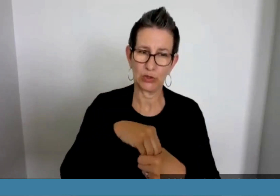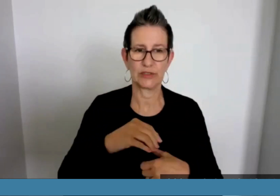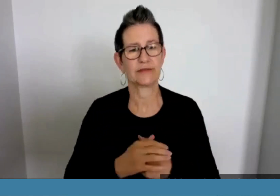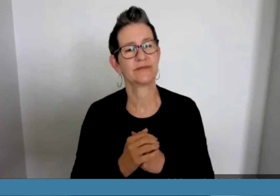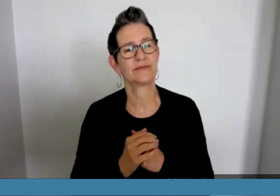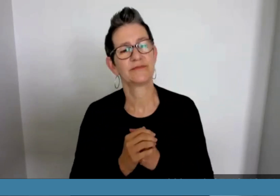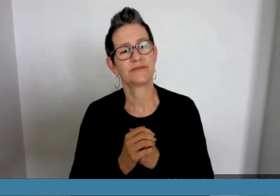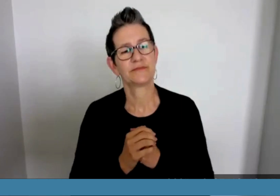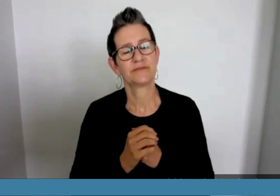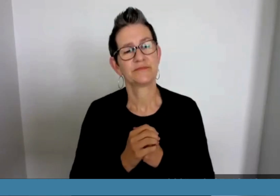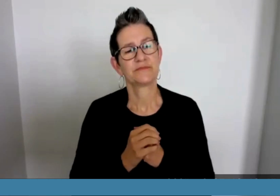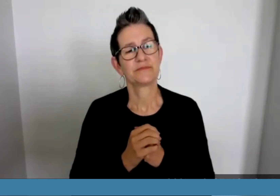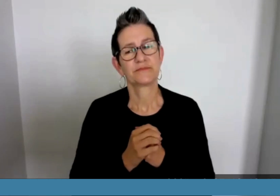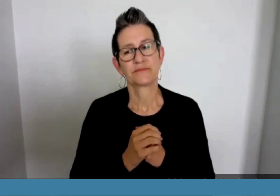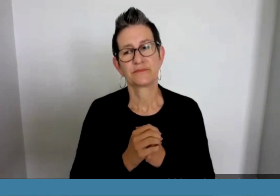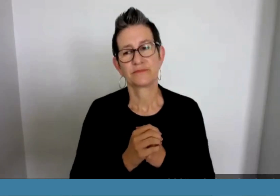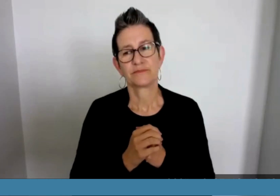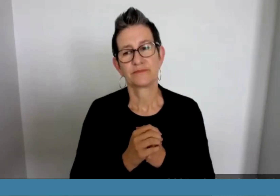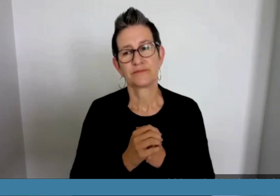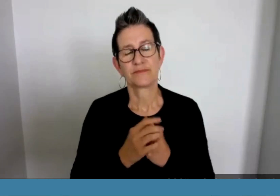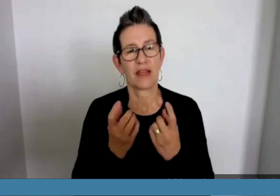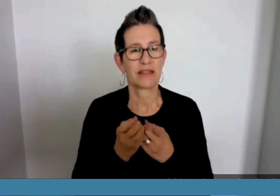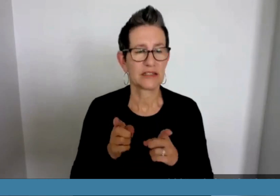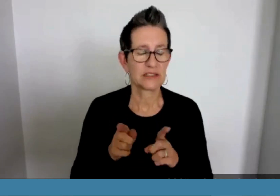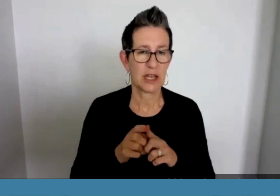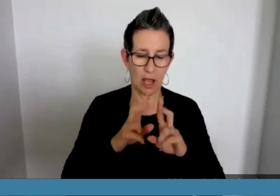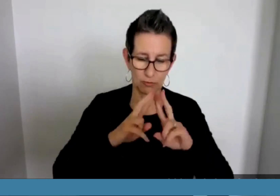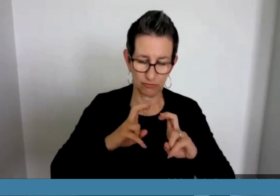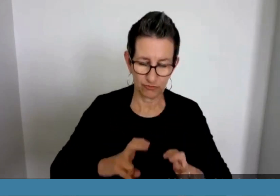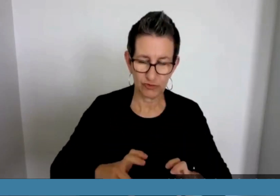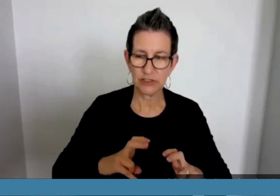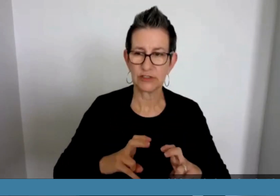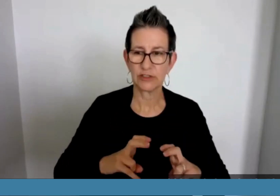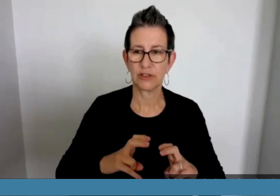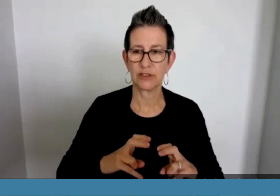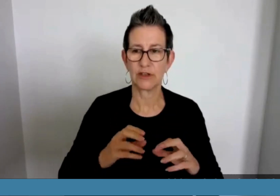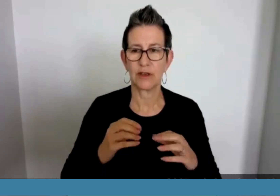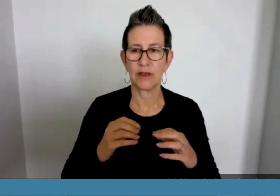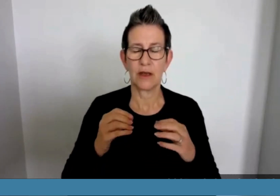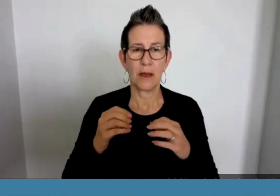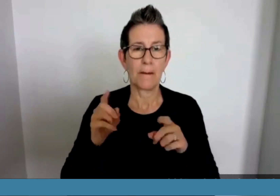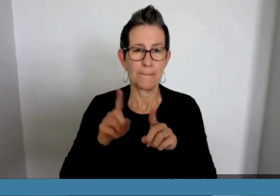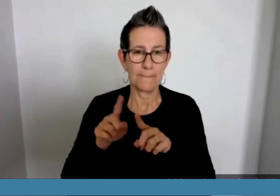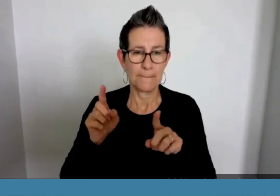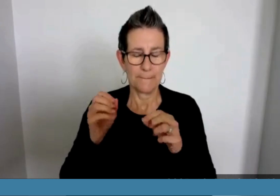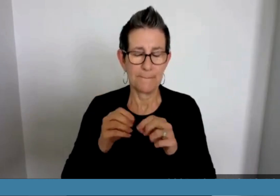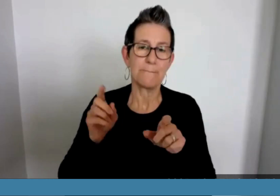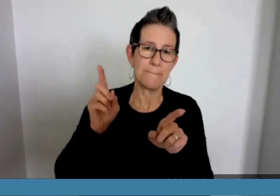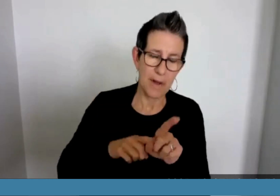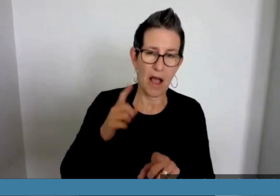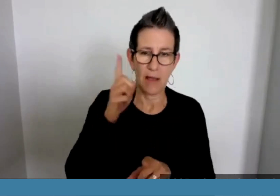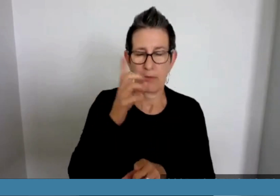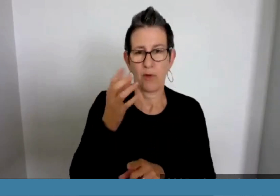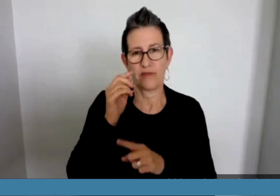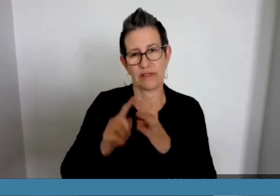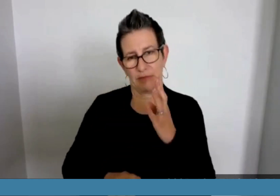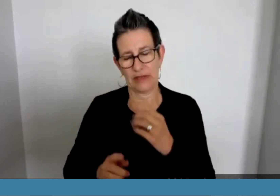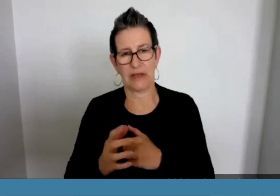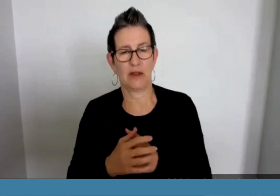These principles are things like research by and with people with disability. We aim to shift the paradigm. People